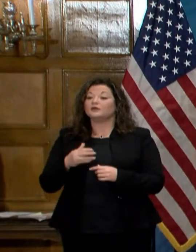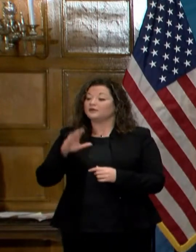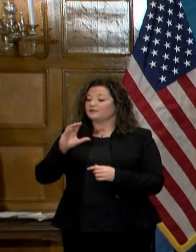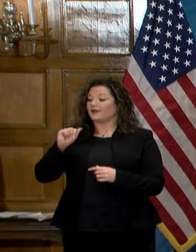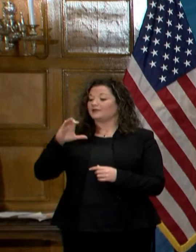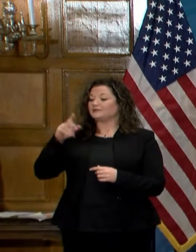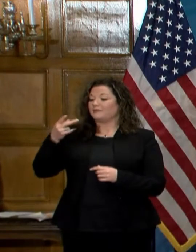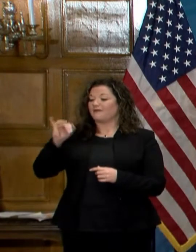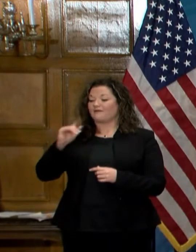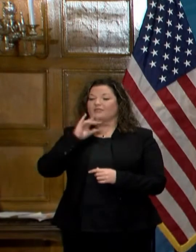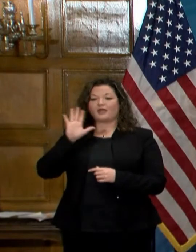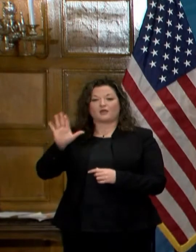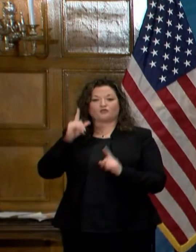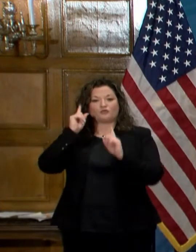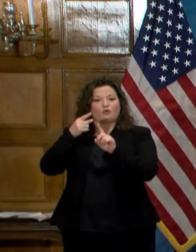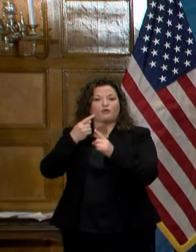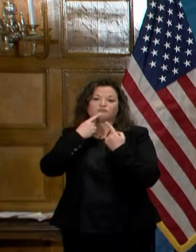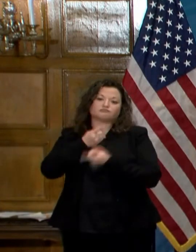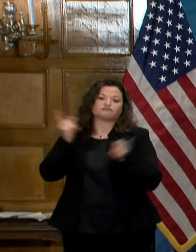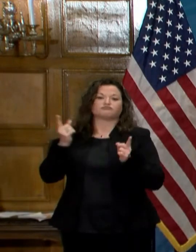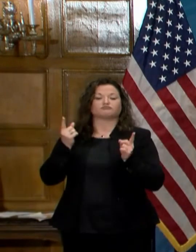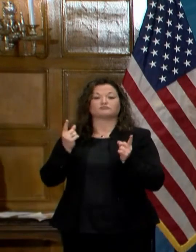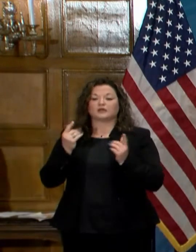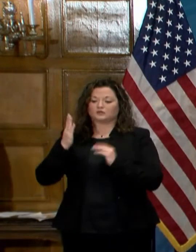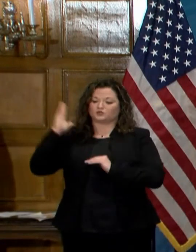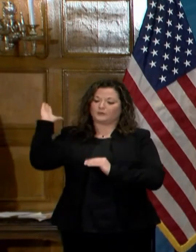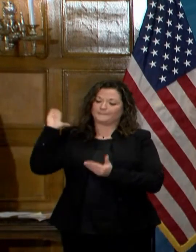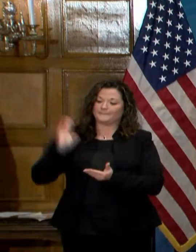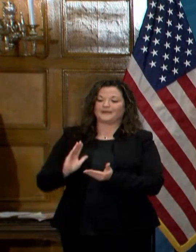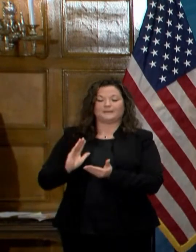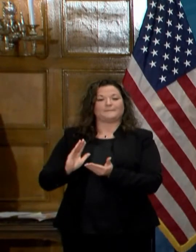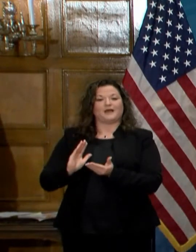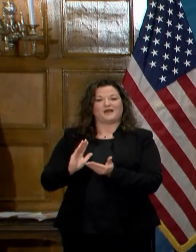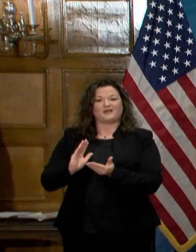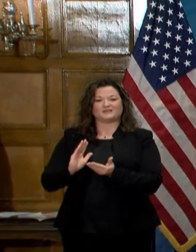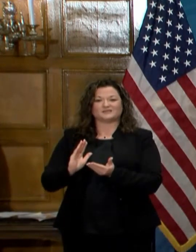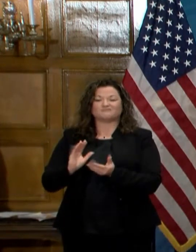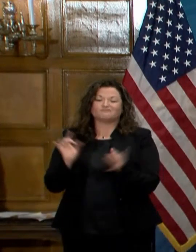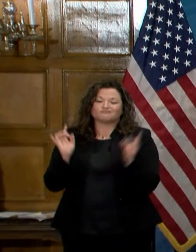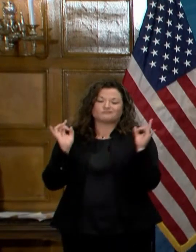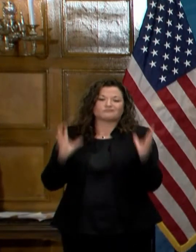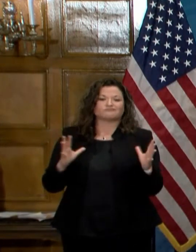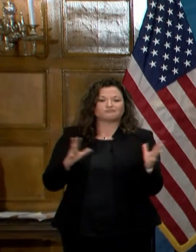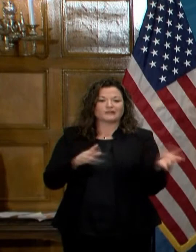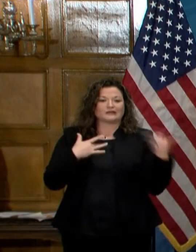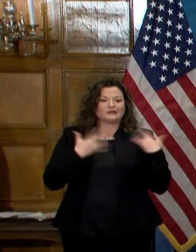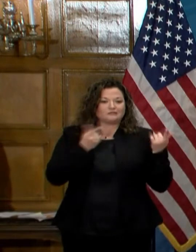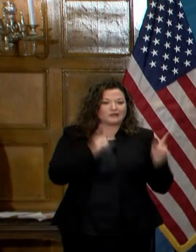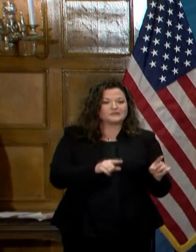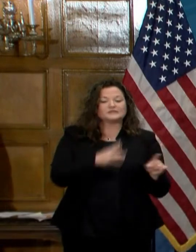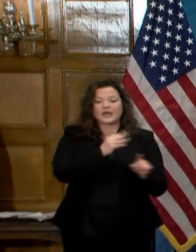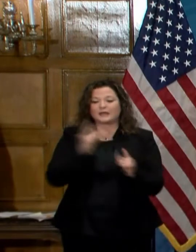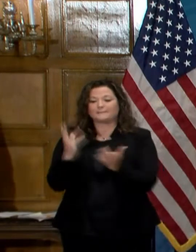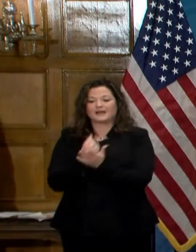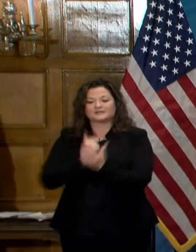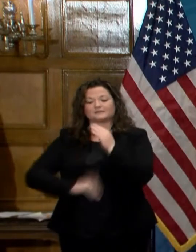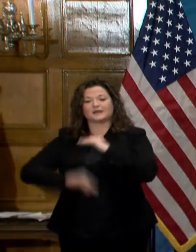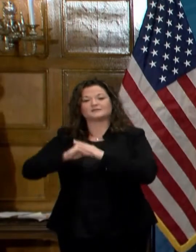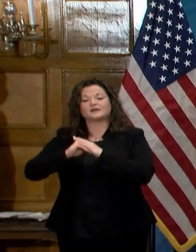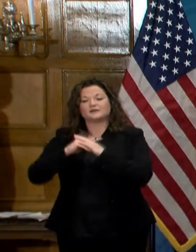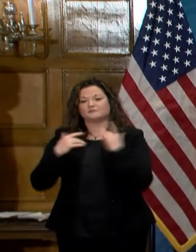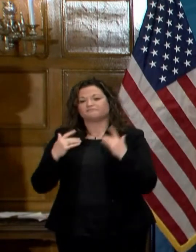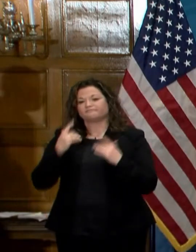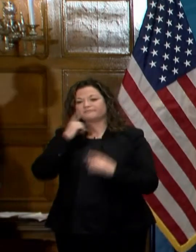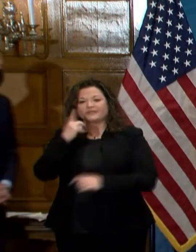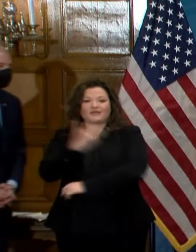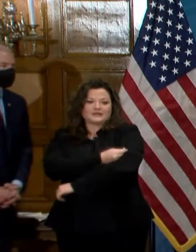the goal is to minimize disease, minimize adverse events, and maximize benefit of each vaccine. So with that, I'll turn it back over